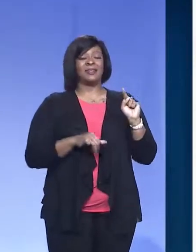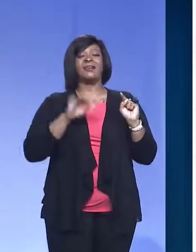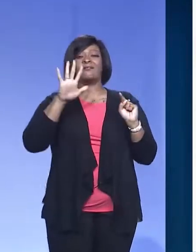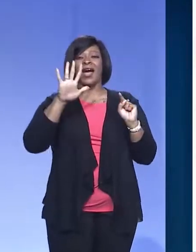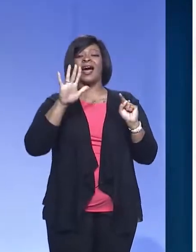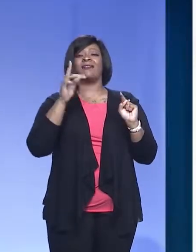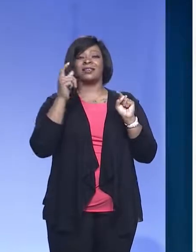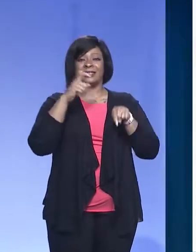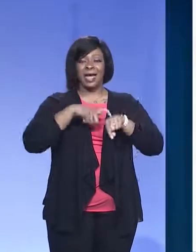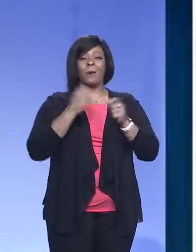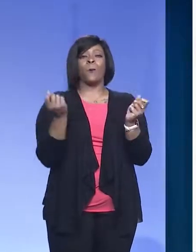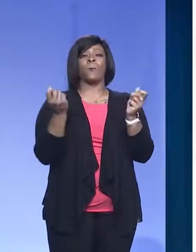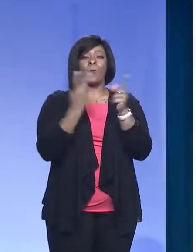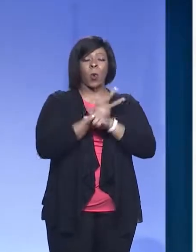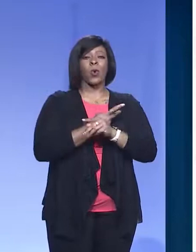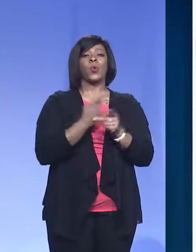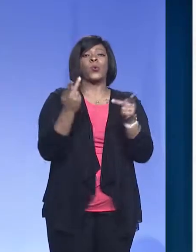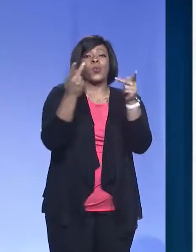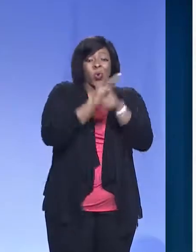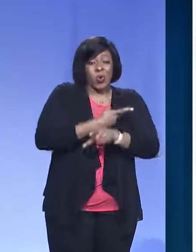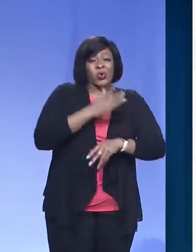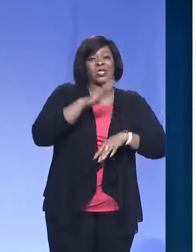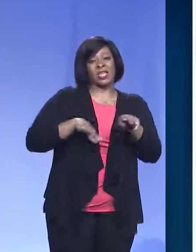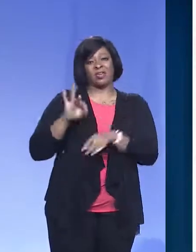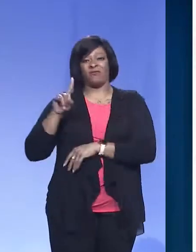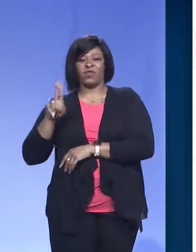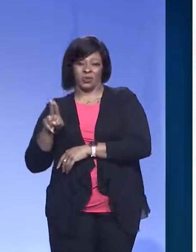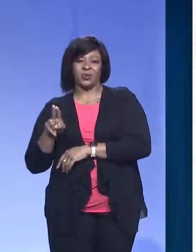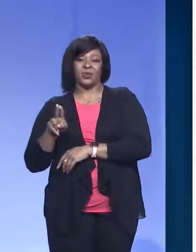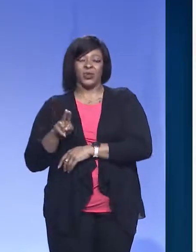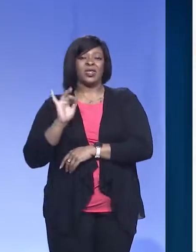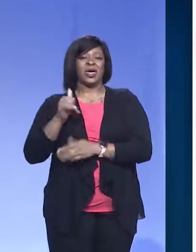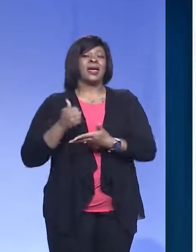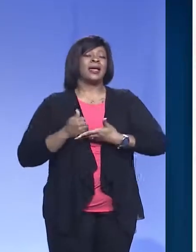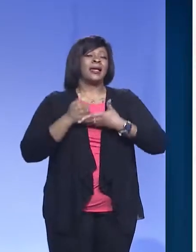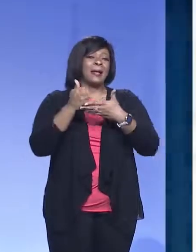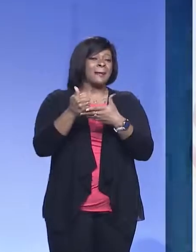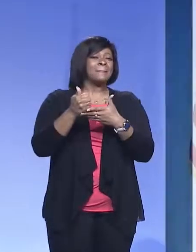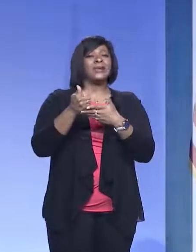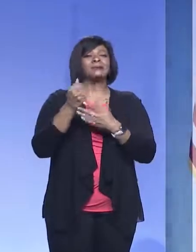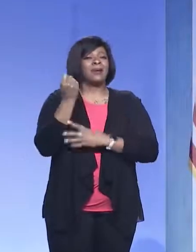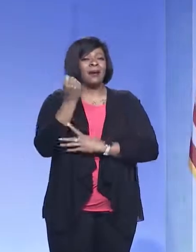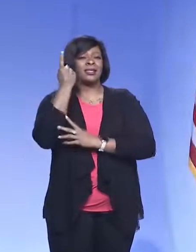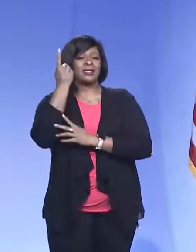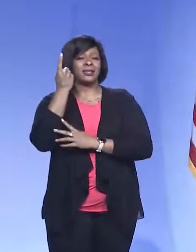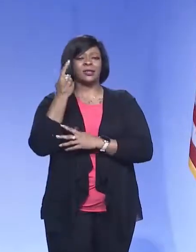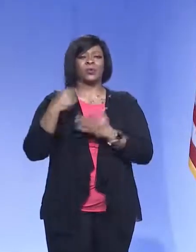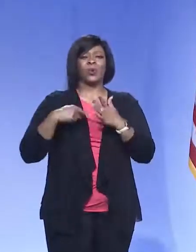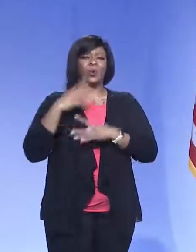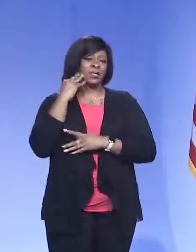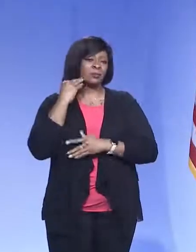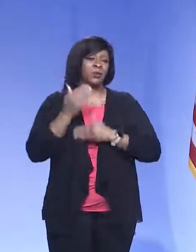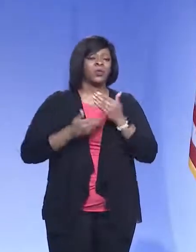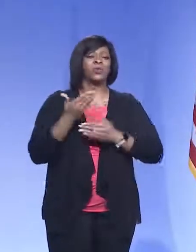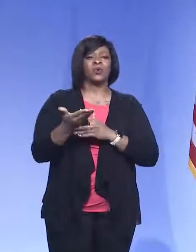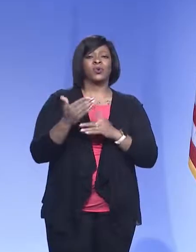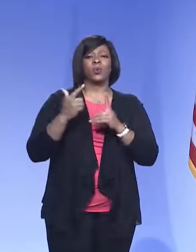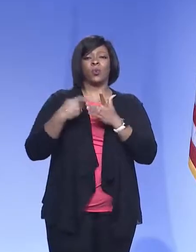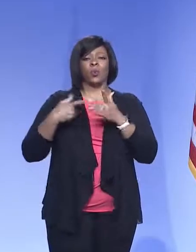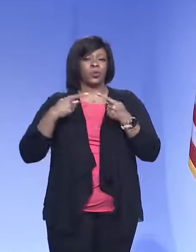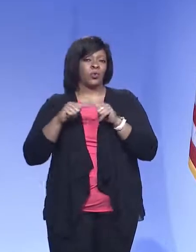more lethal than influenza. And that just helps you put in context what we're all going through and what we're trying to